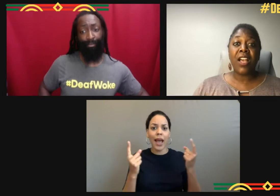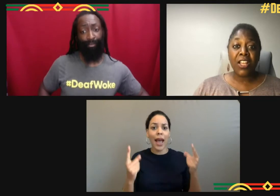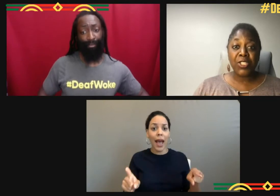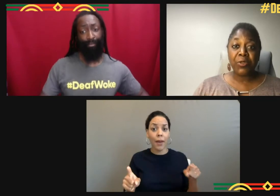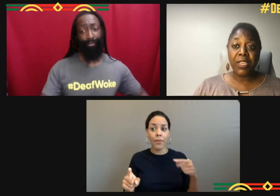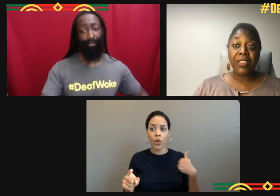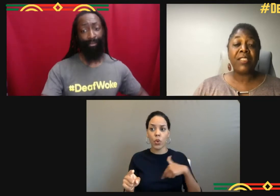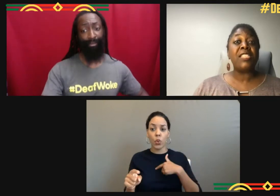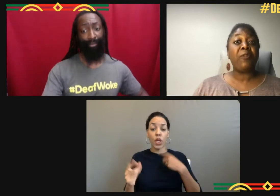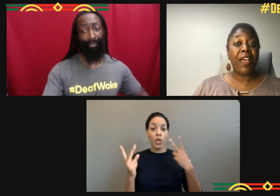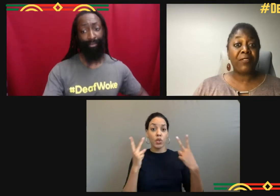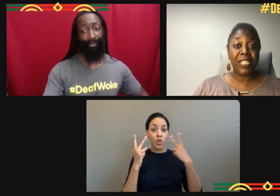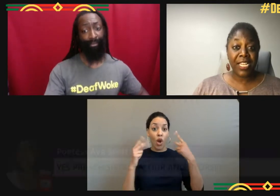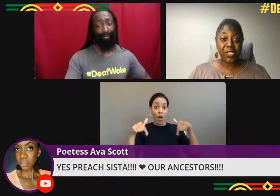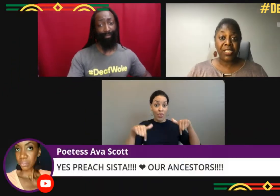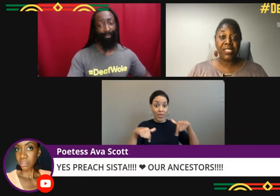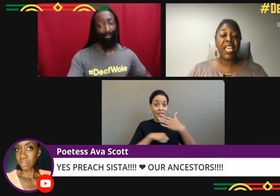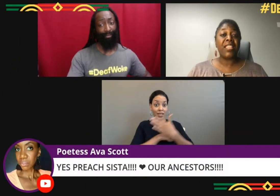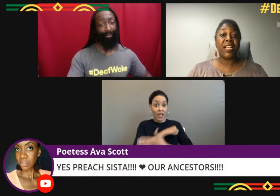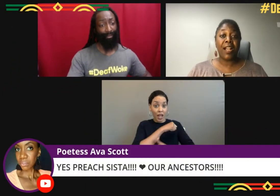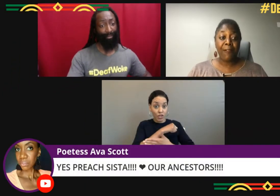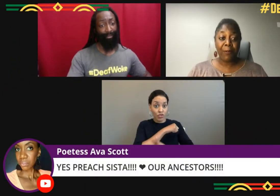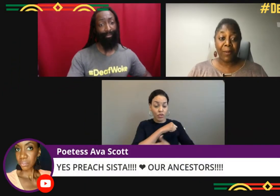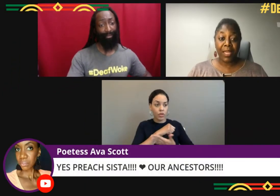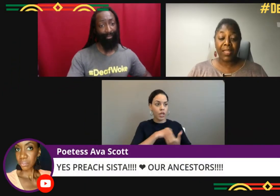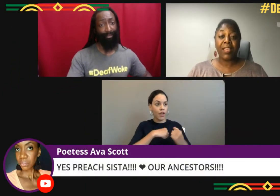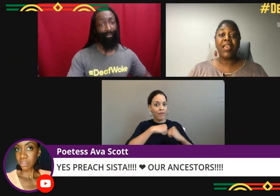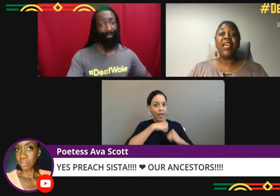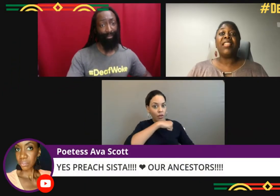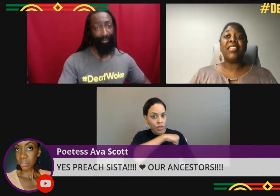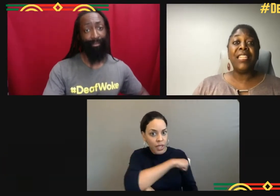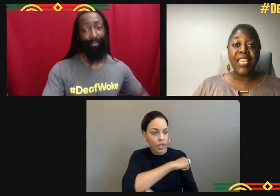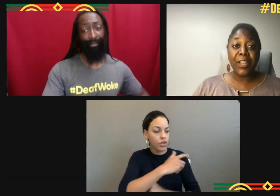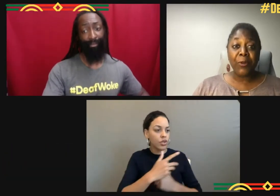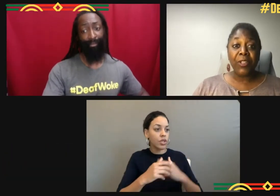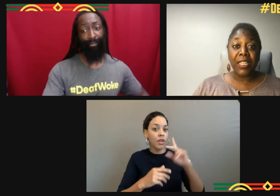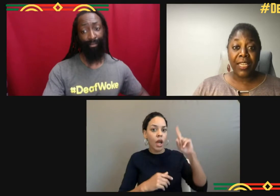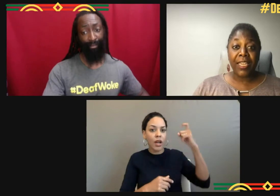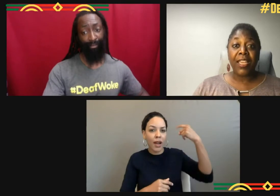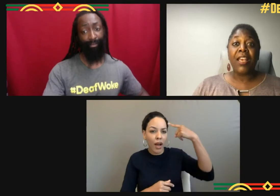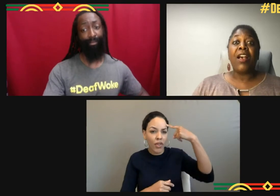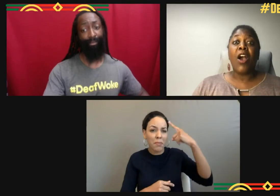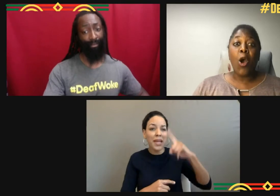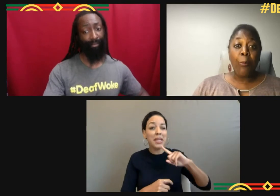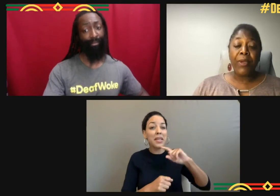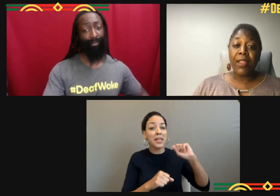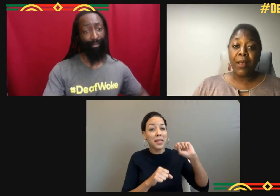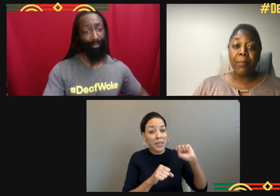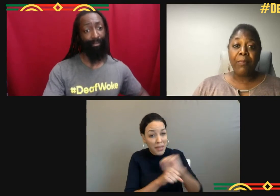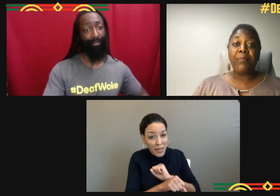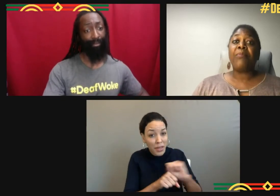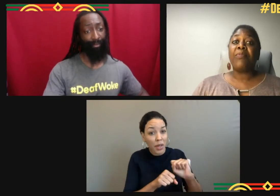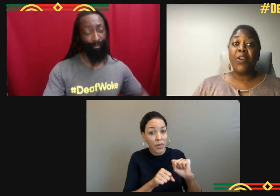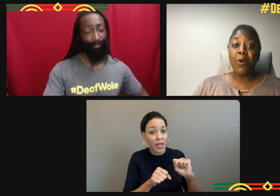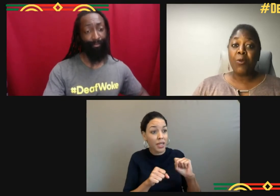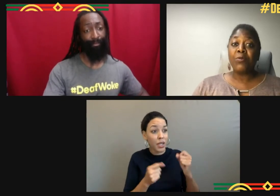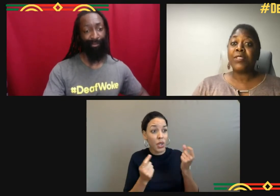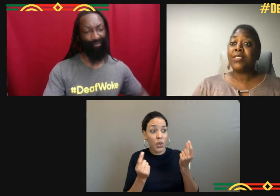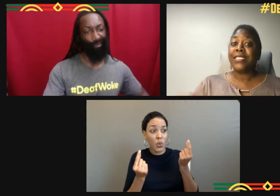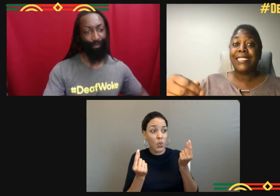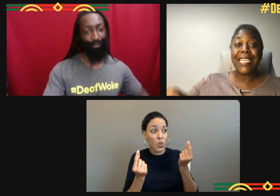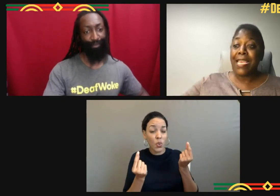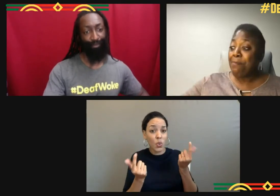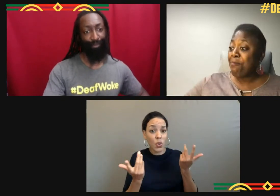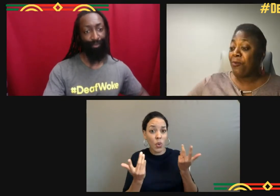in this country these foundations and the government literally open up